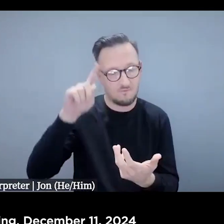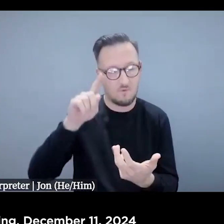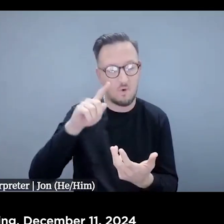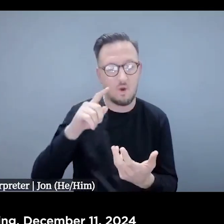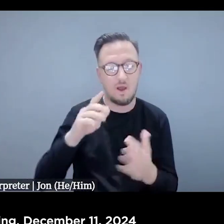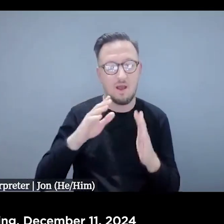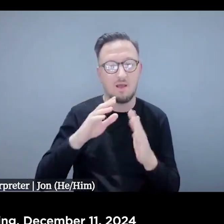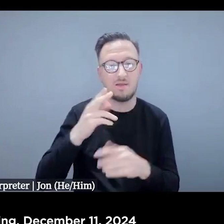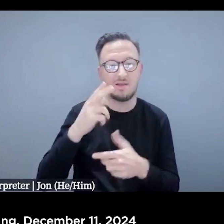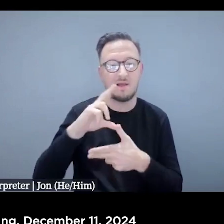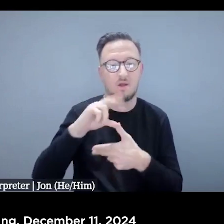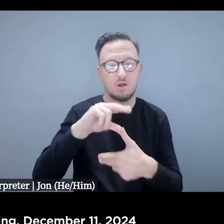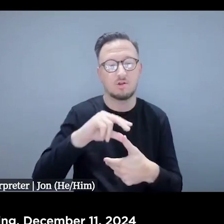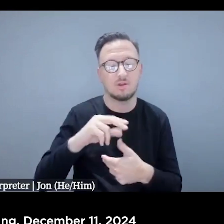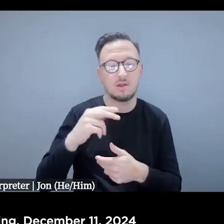Assistance Grant, you can call